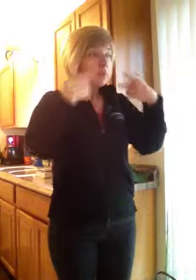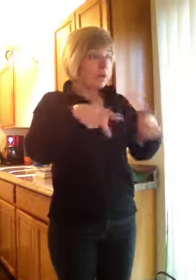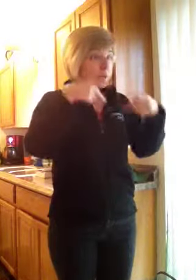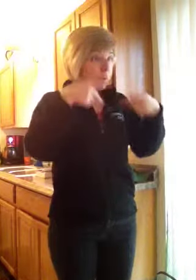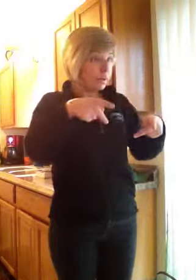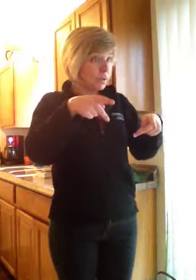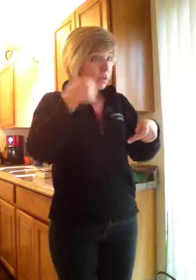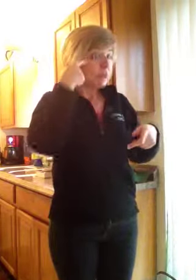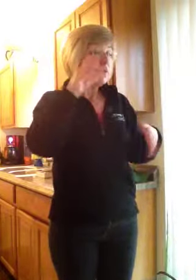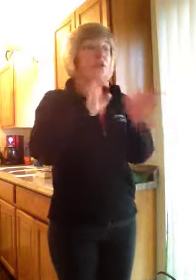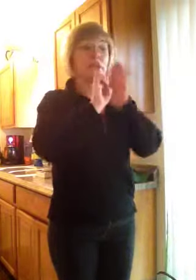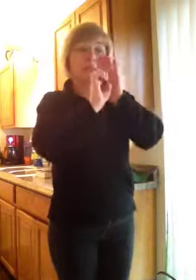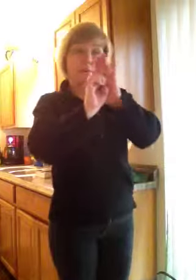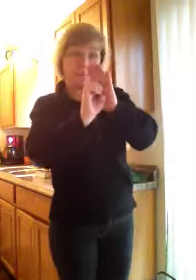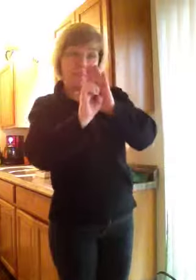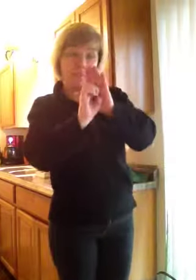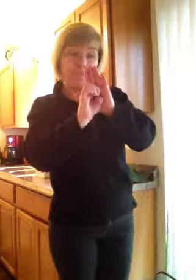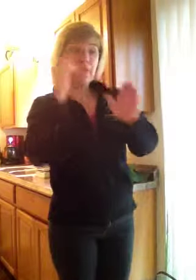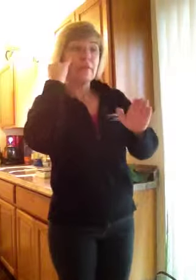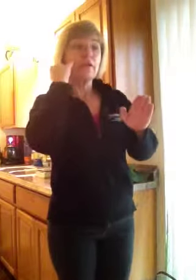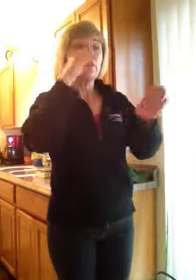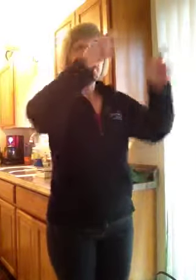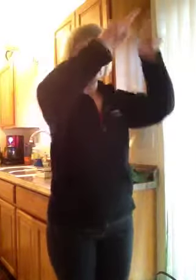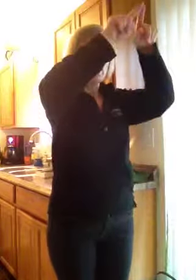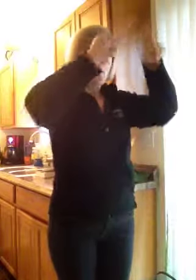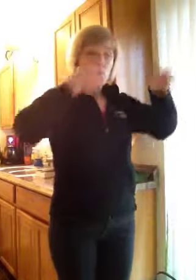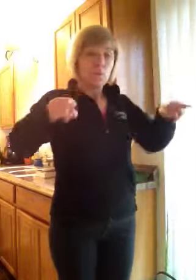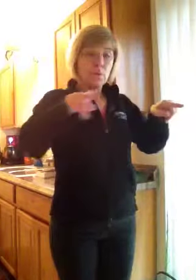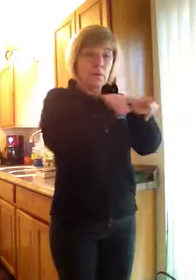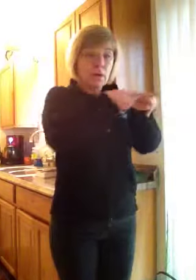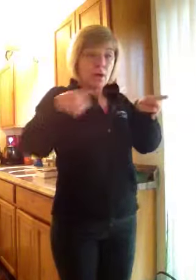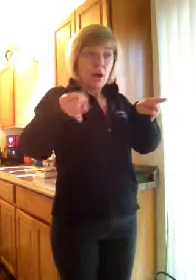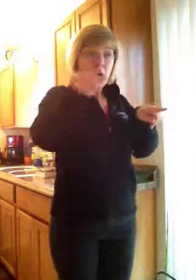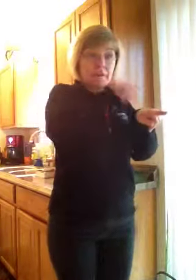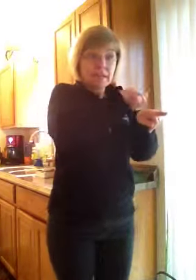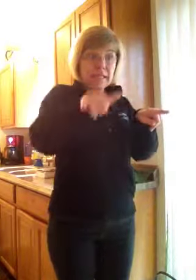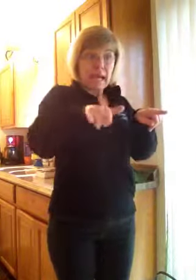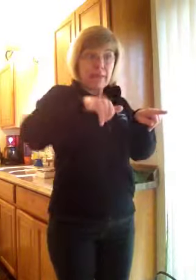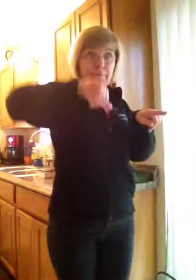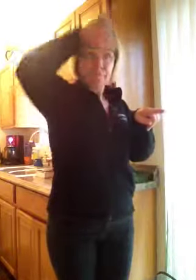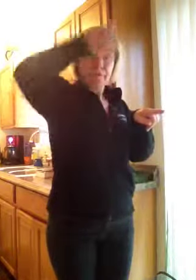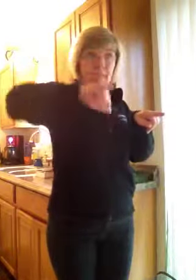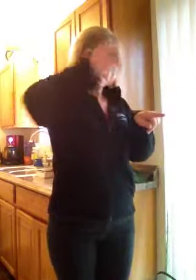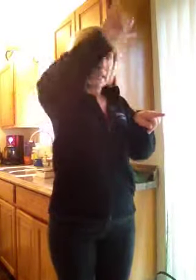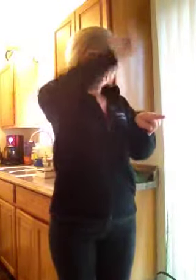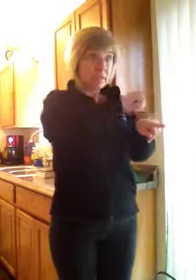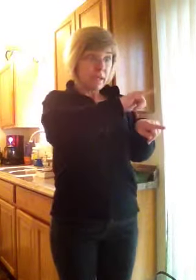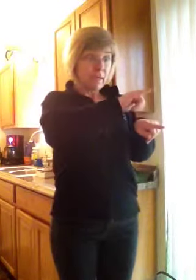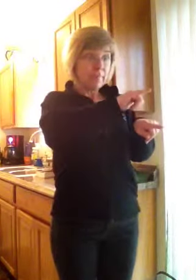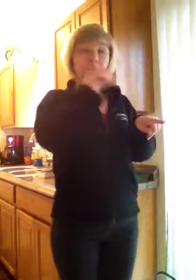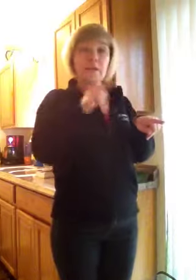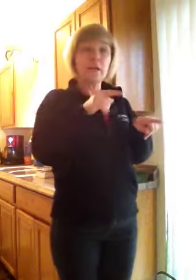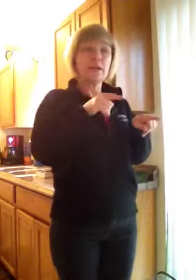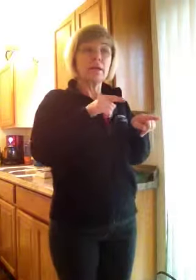length, then we call it an equilateral triangle. It's kind of a long word, but it's easy to remember because it sounds like it has the word equal in